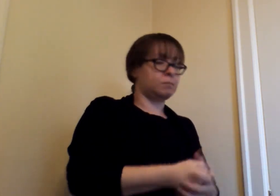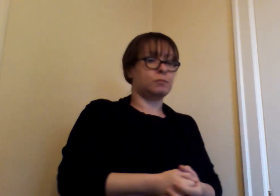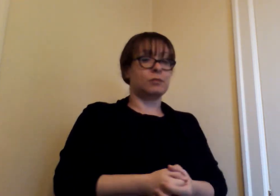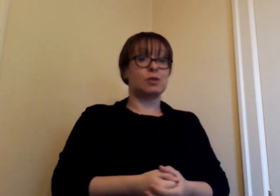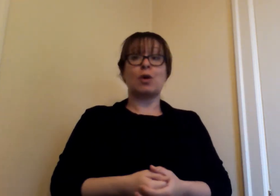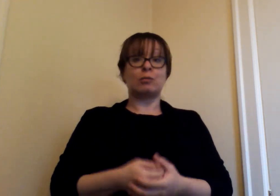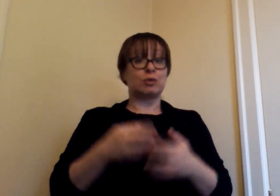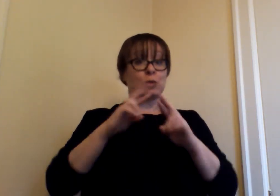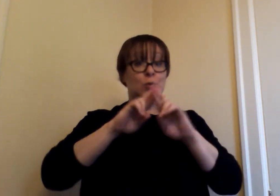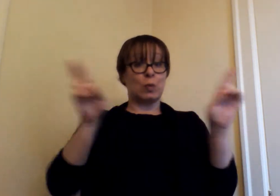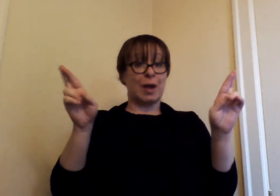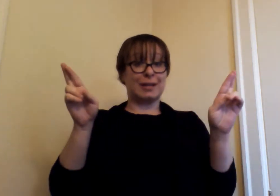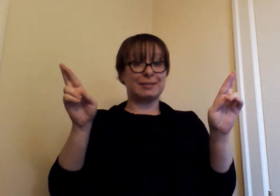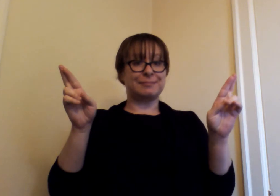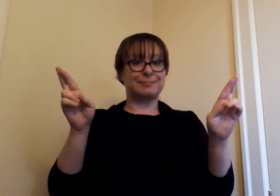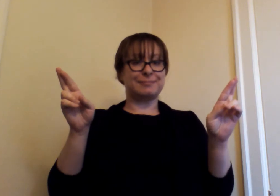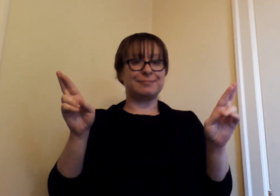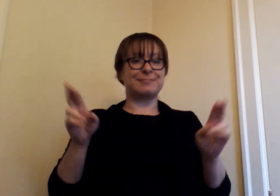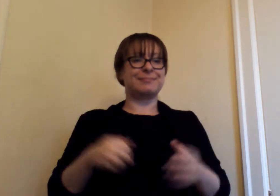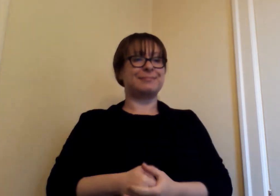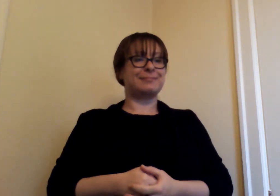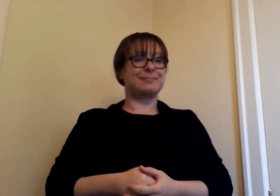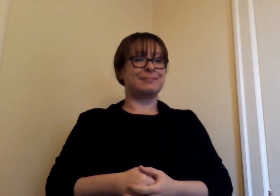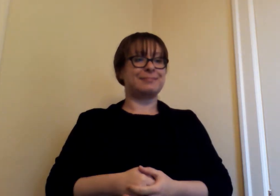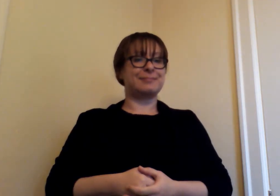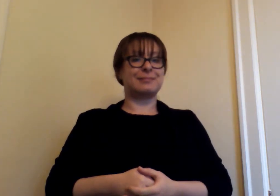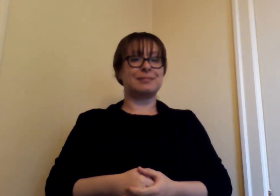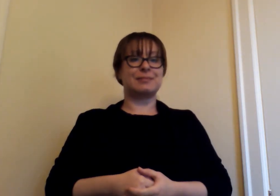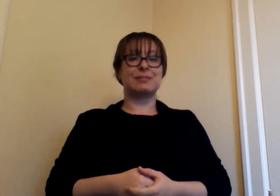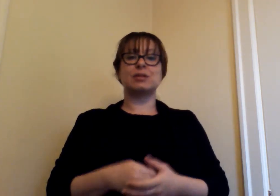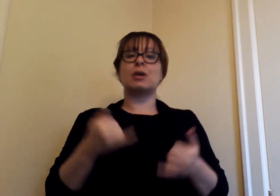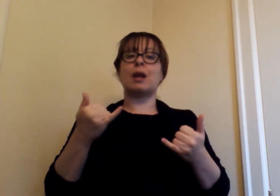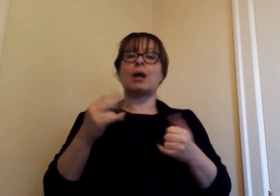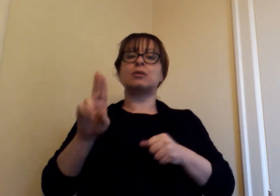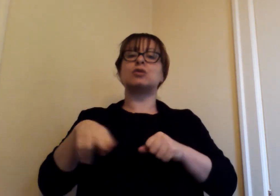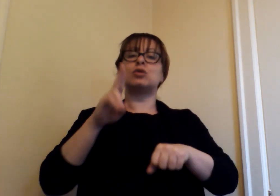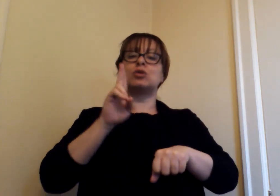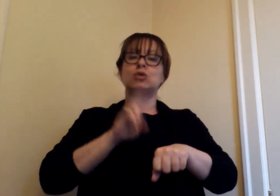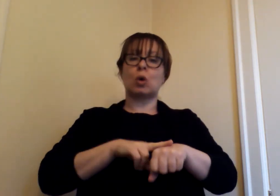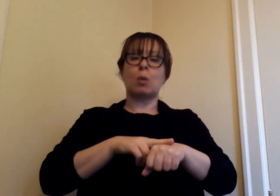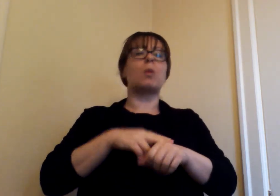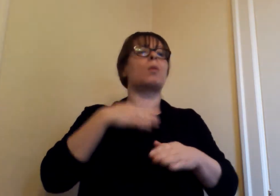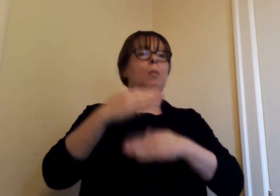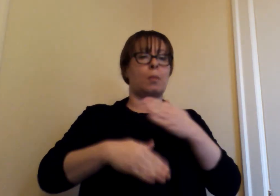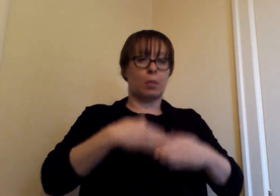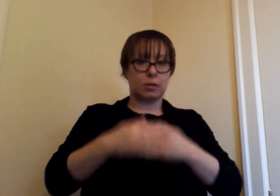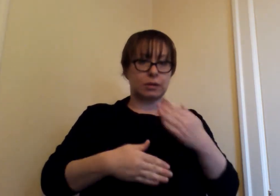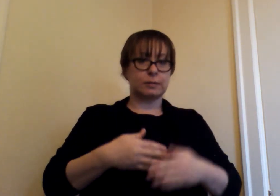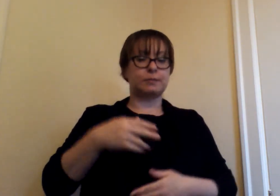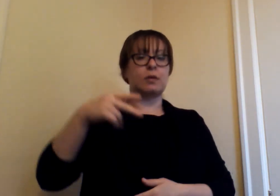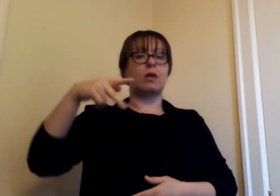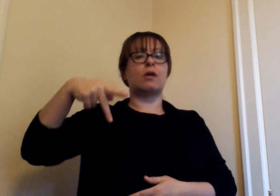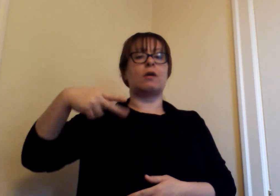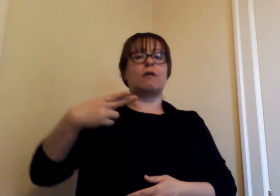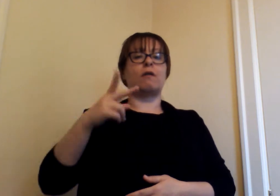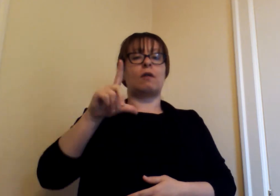and the patient for a successful blood draw using proper standard precautions. The phlebotomist washes and then dons a clean pair